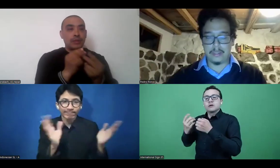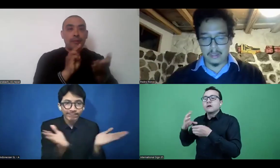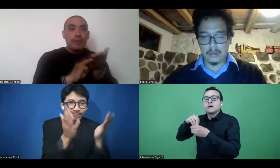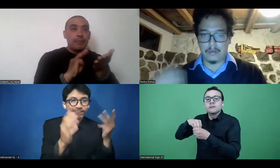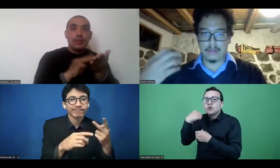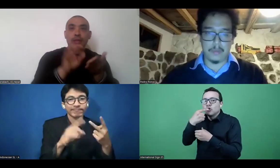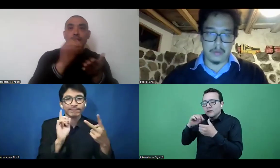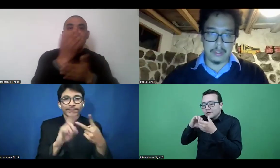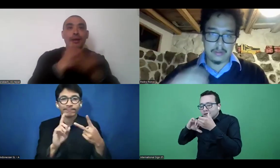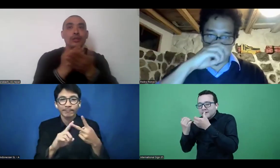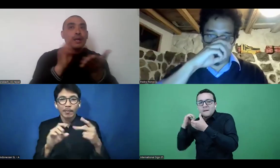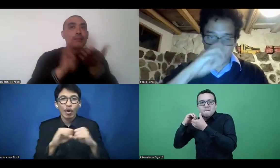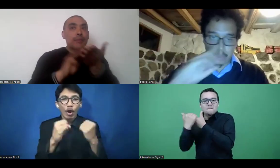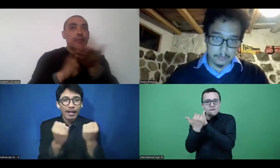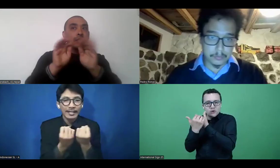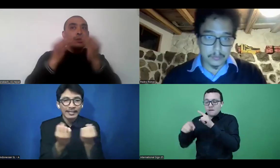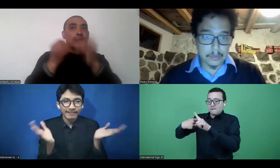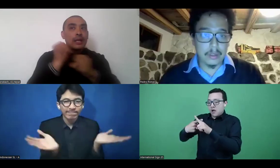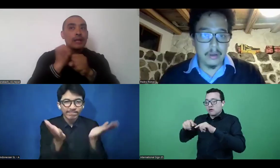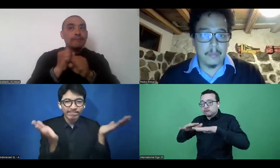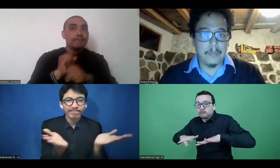OPDs, of the communities in which they work.